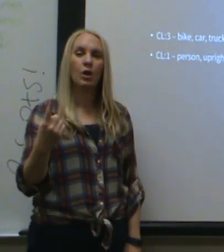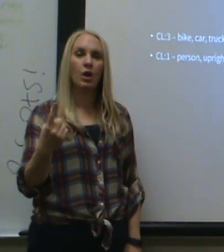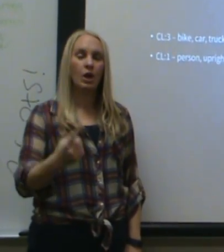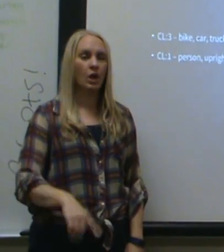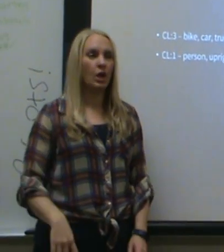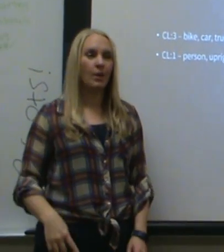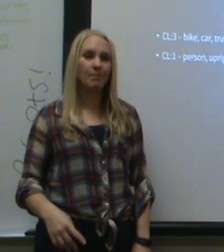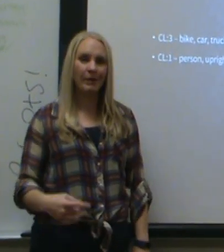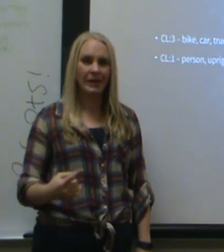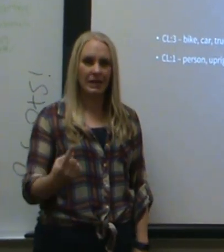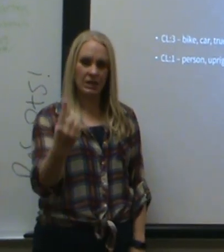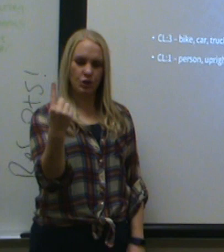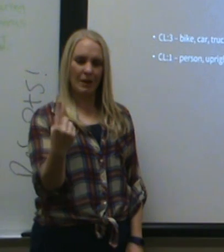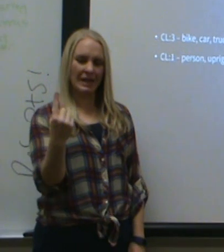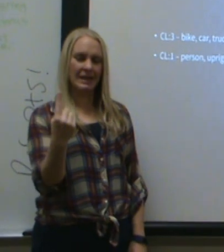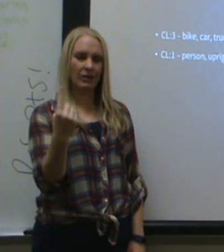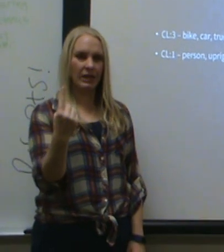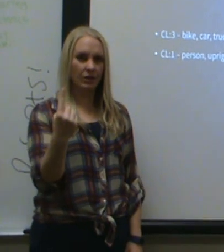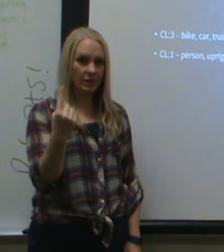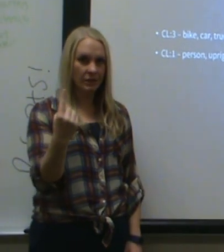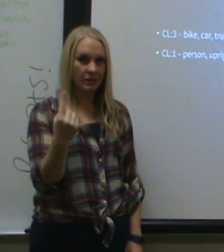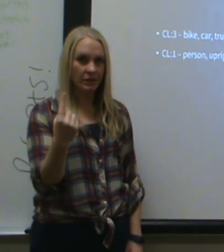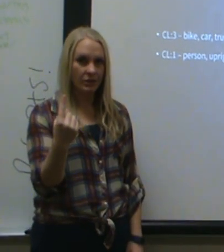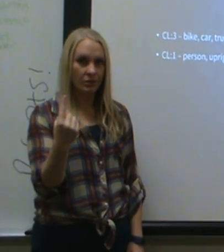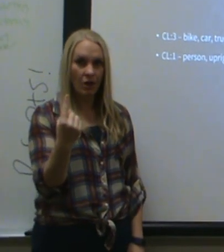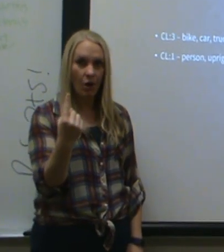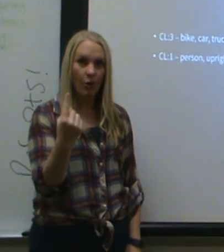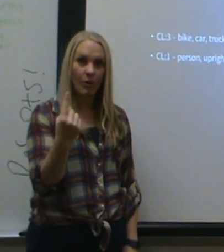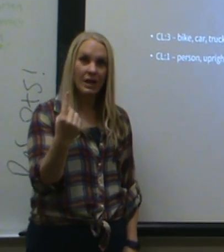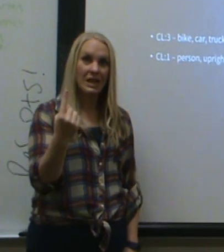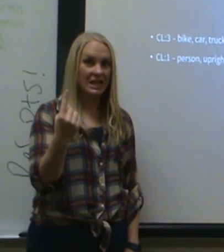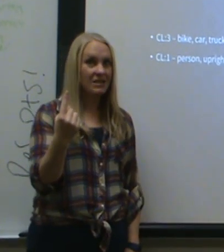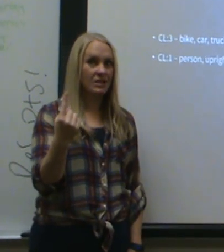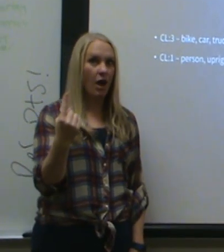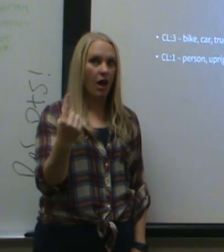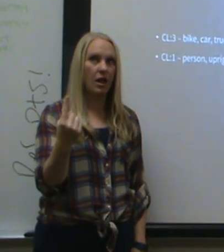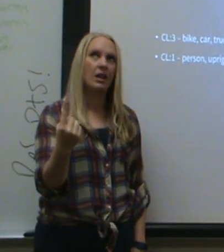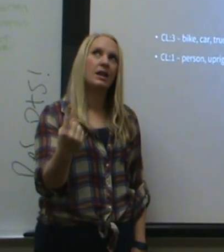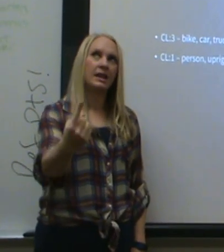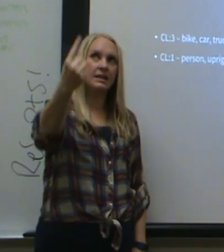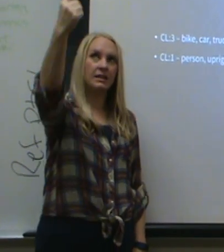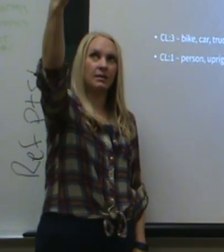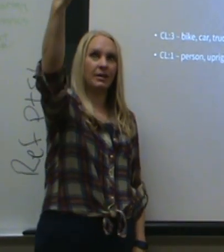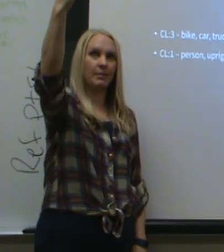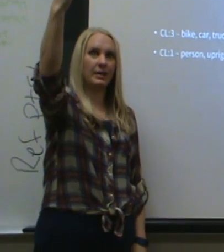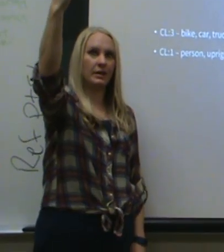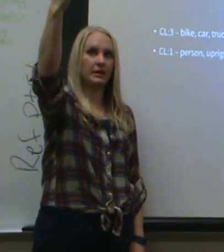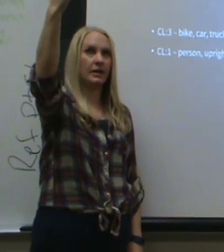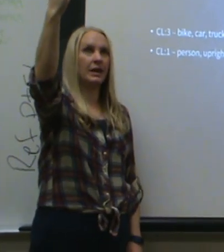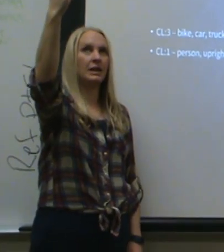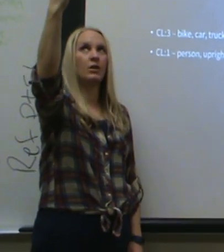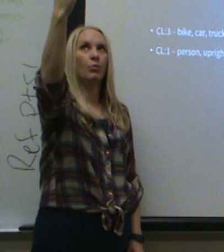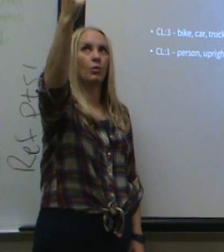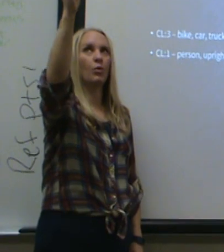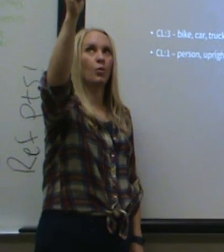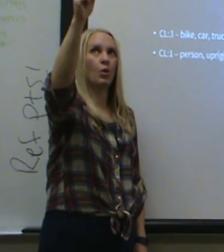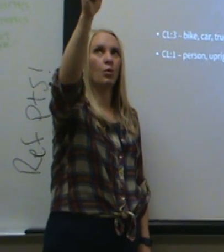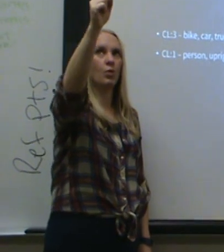So, but is Chewbacca down here? No, he's tall. He's going to be up here, right? Whoa, whoa,